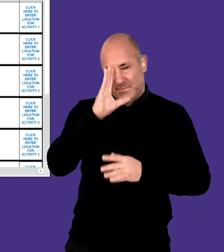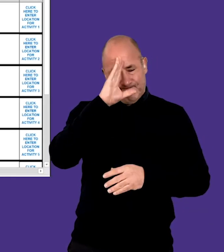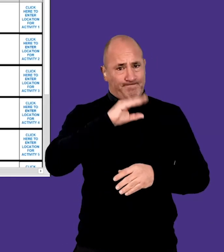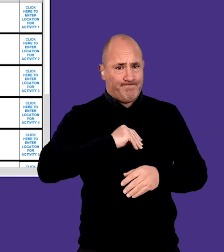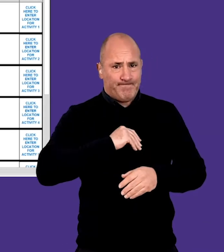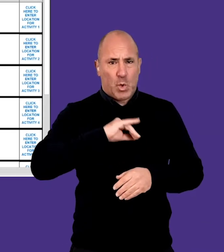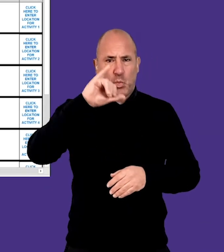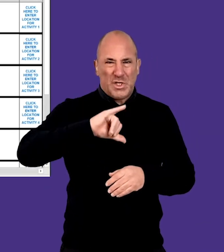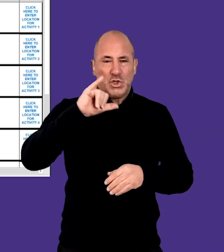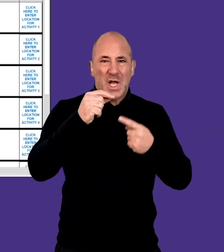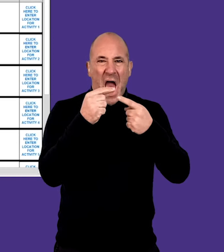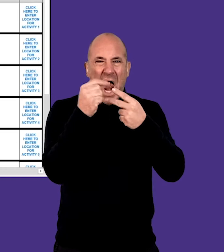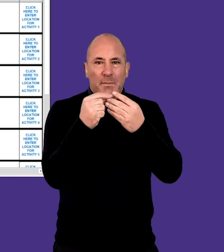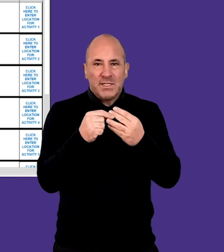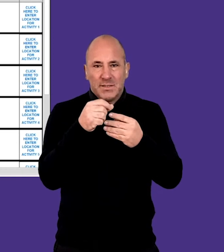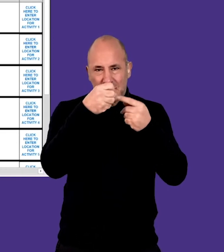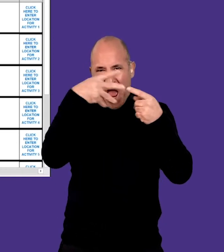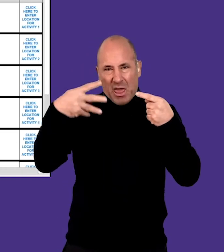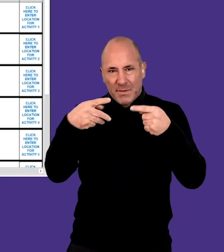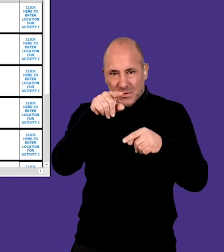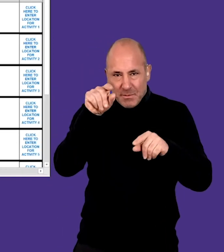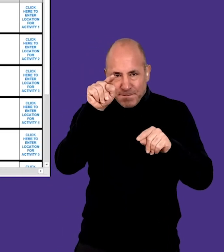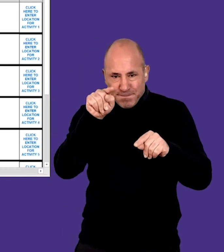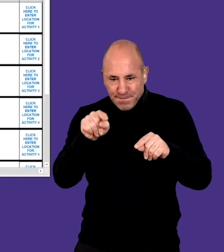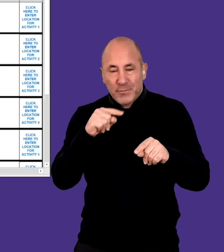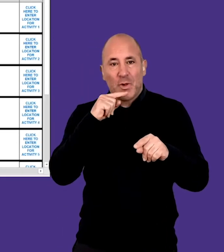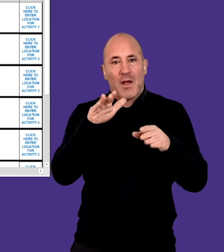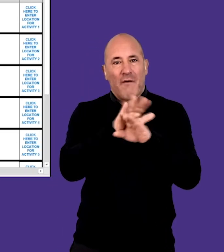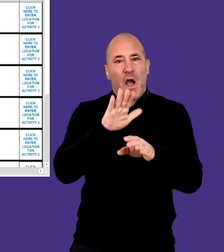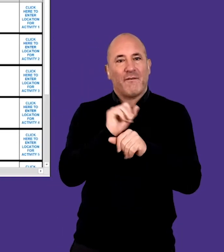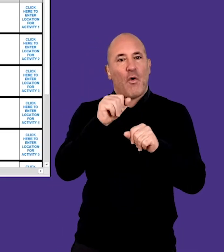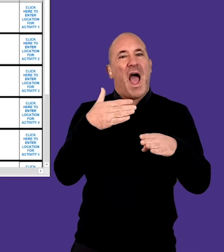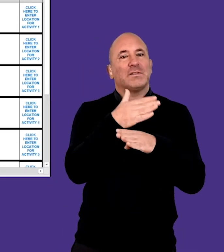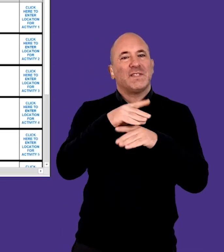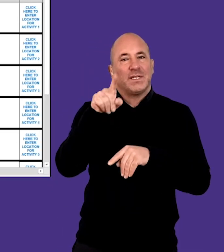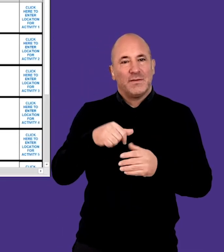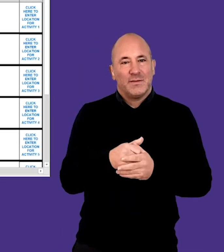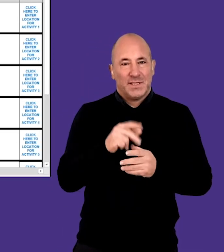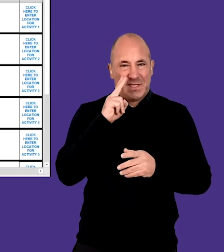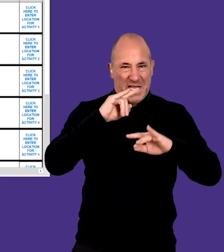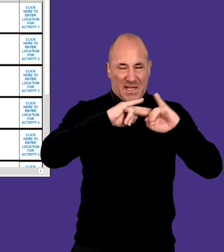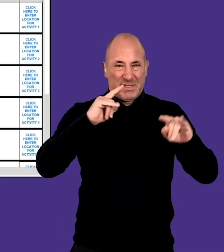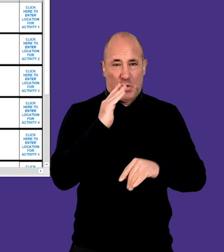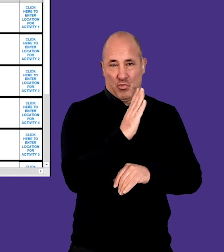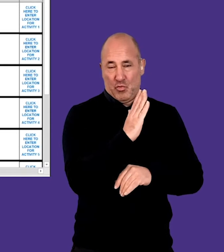to indicate which associated elements of the selected outcome your activity will fulfill. If you move to the right